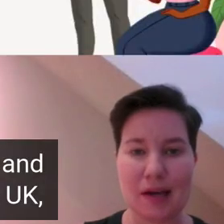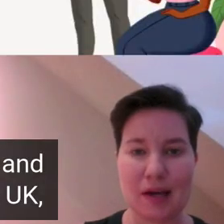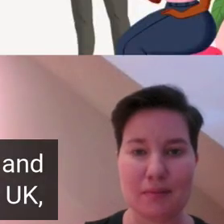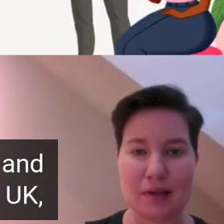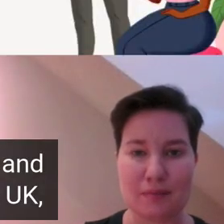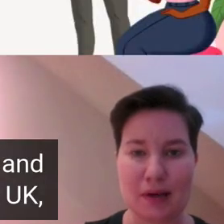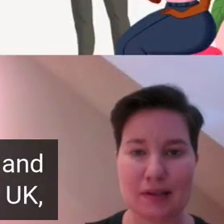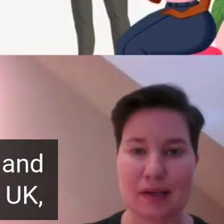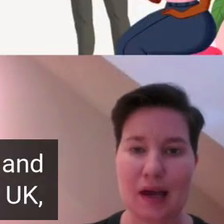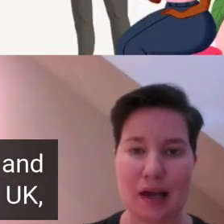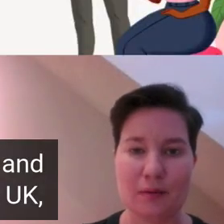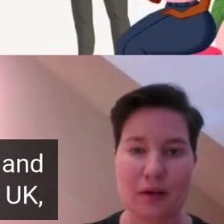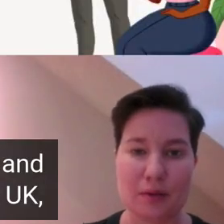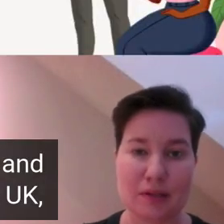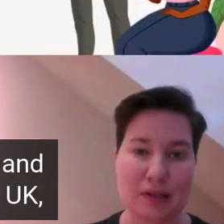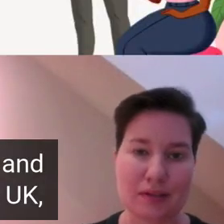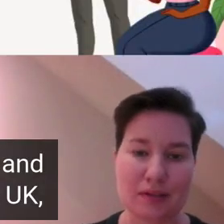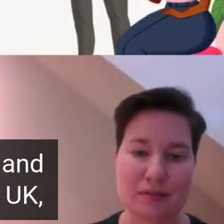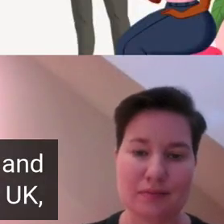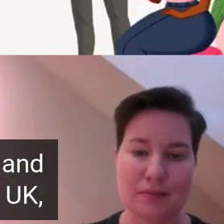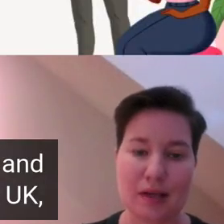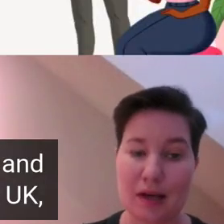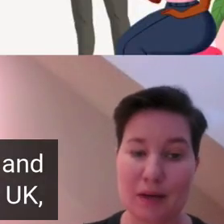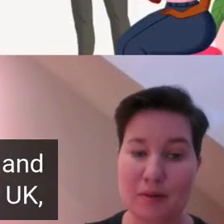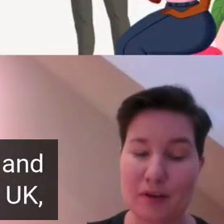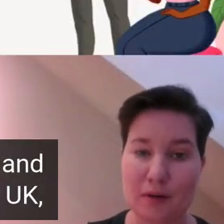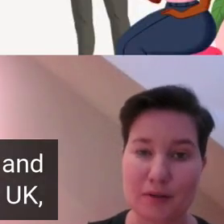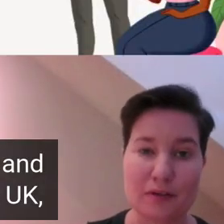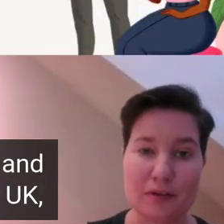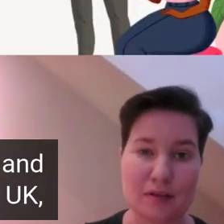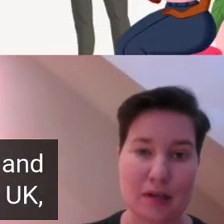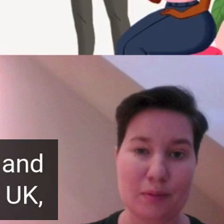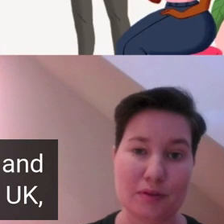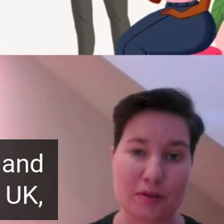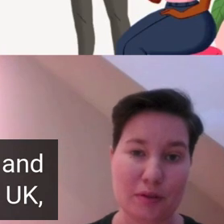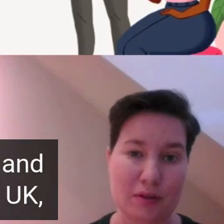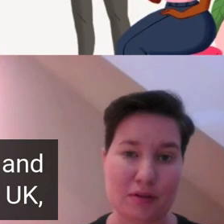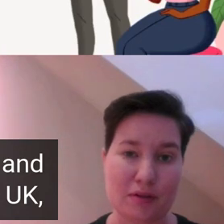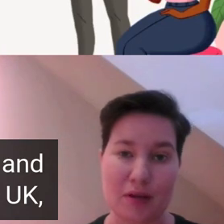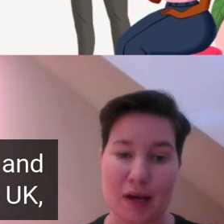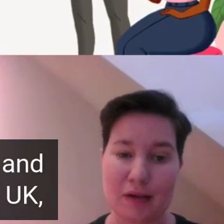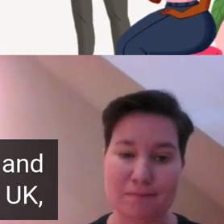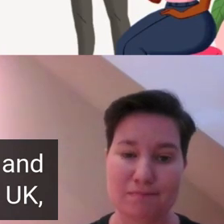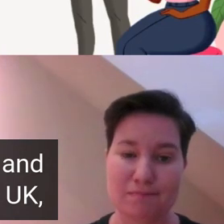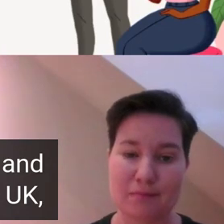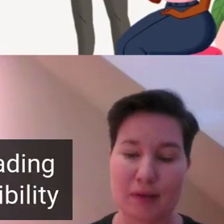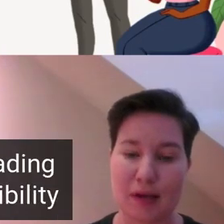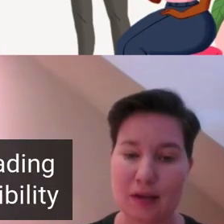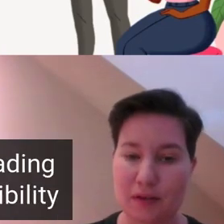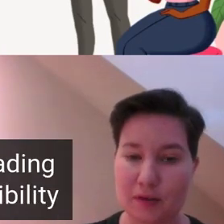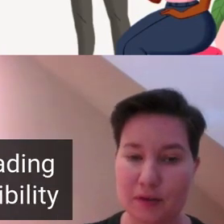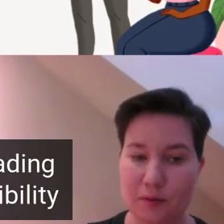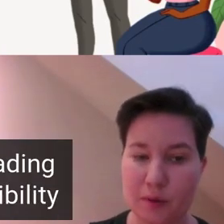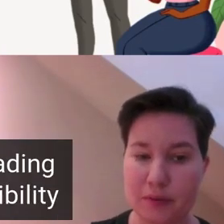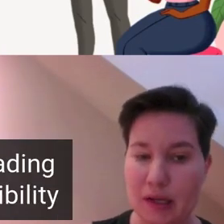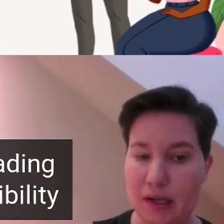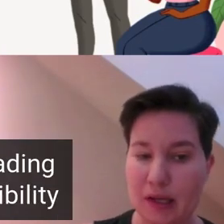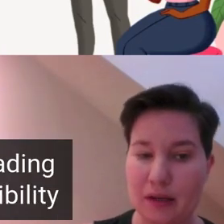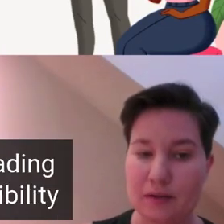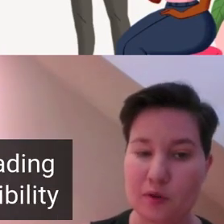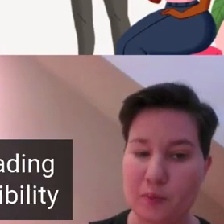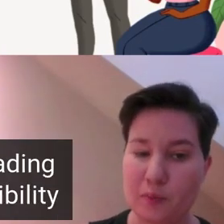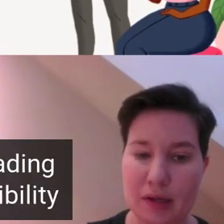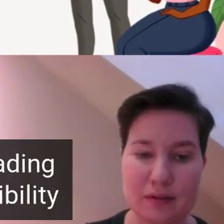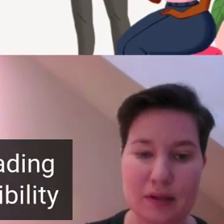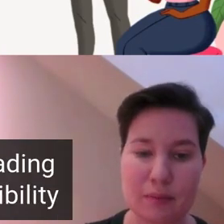My name is Mette Anwar Westander, and I'm the founder of Disabled Students UK, an advocacy group